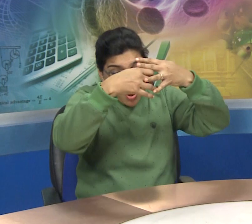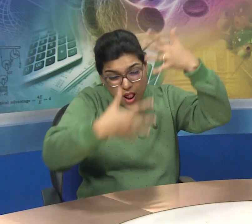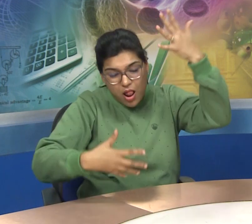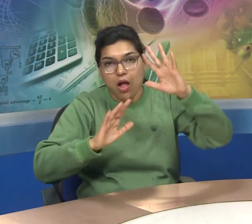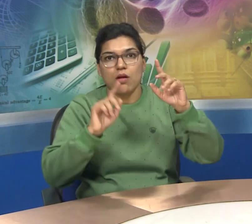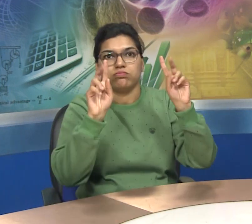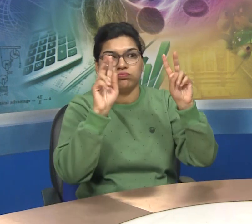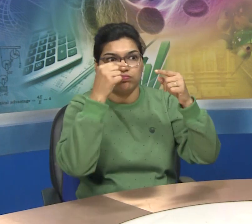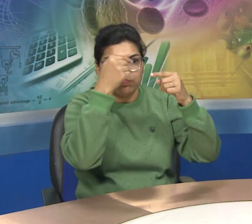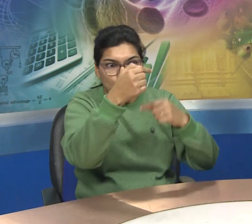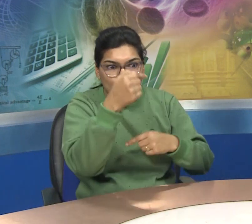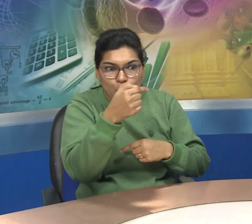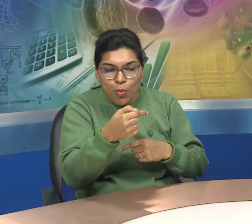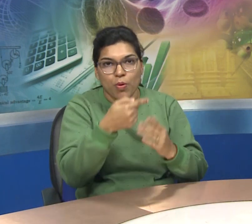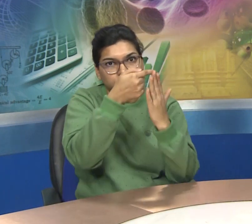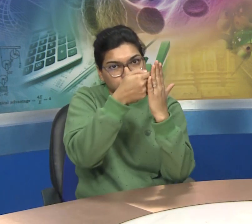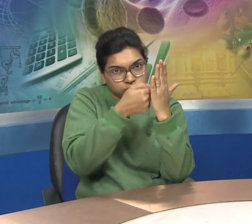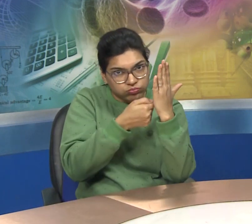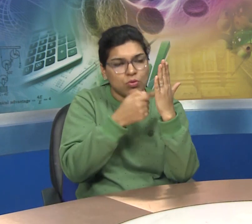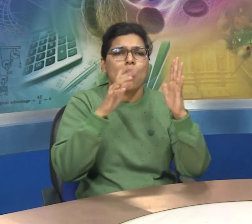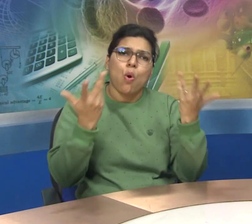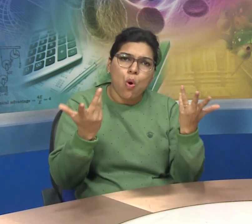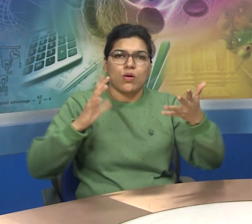indexing or abstracting journals.